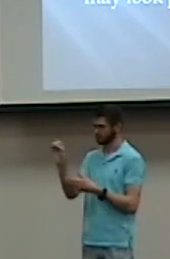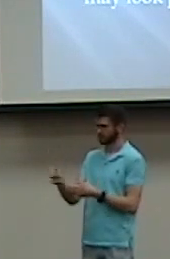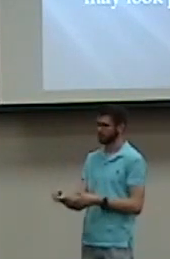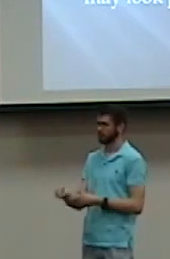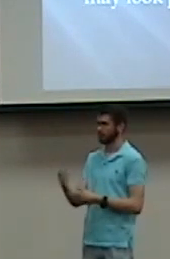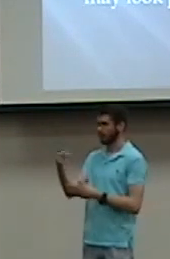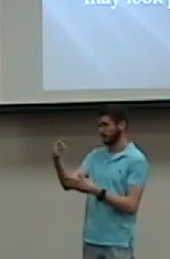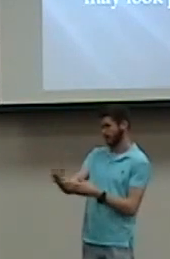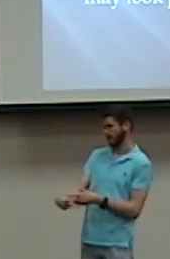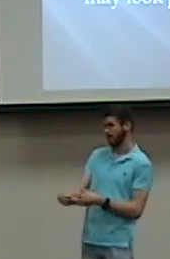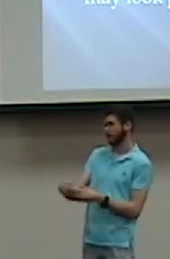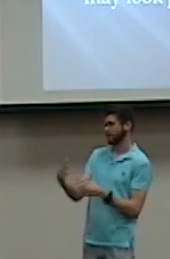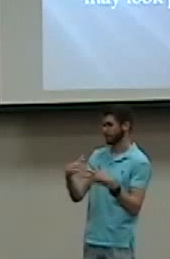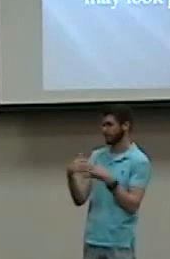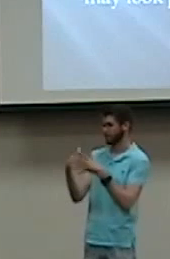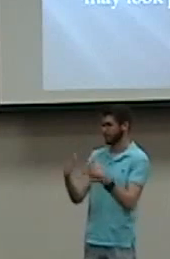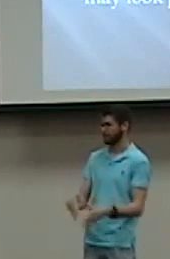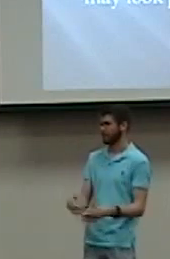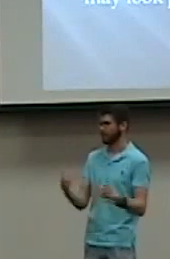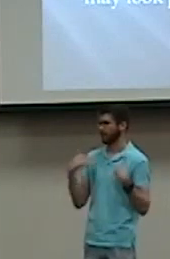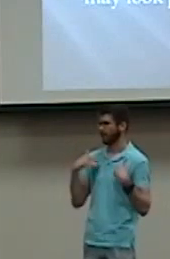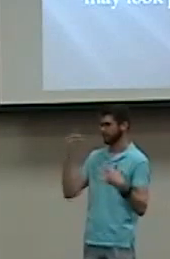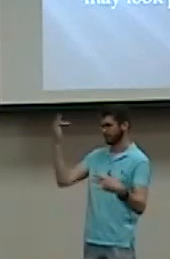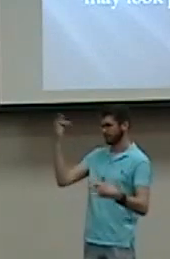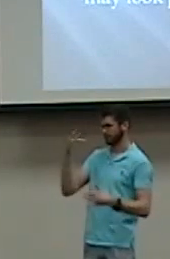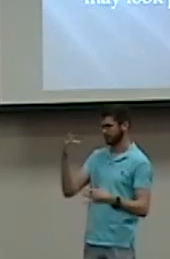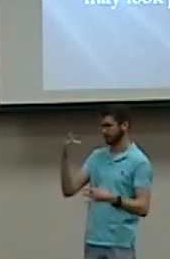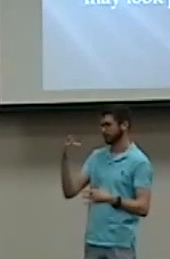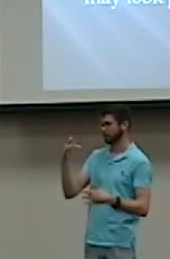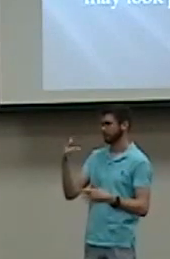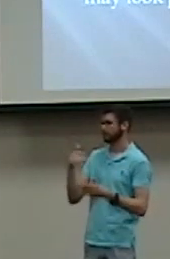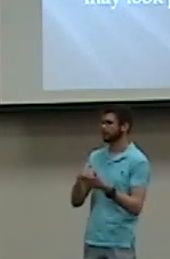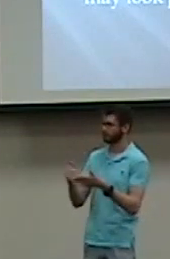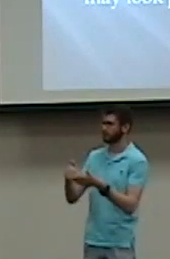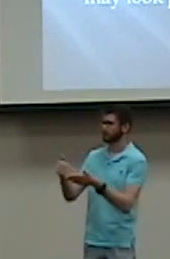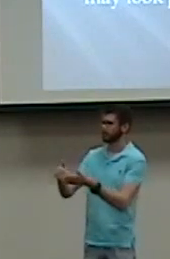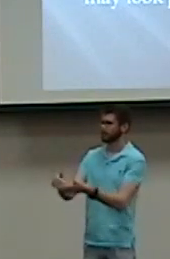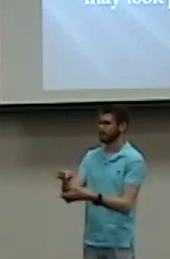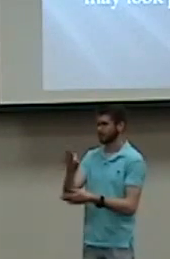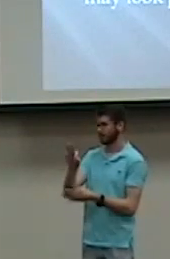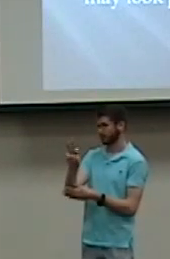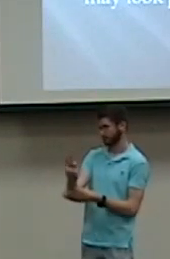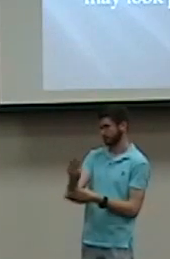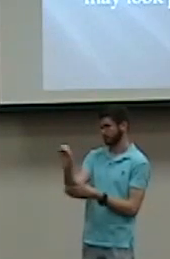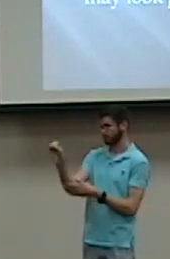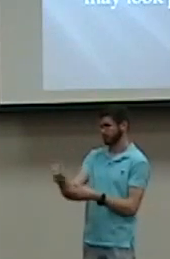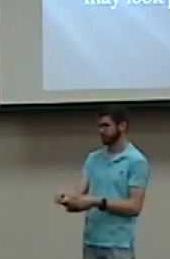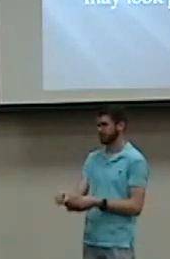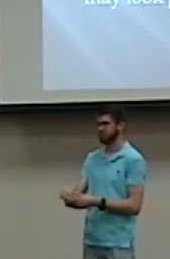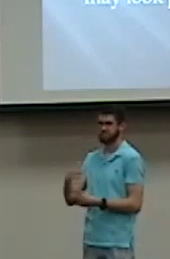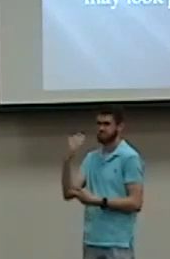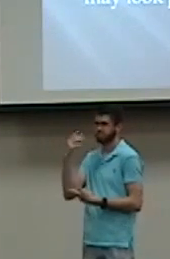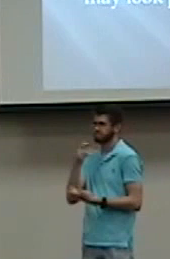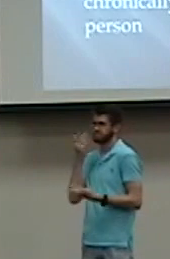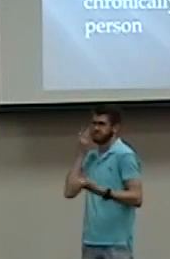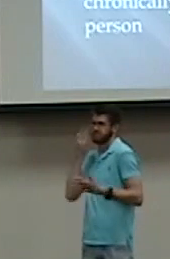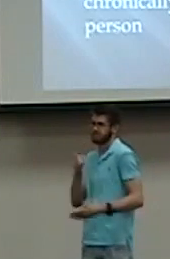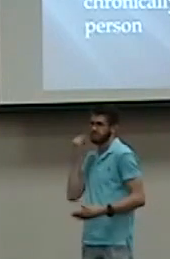from a chronic illness. 96% of them, you would not know it if you looked at them.